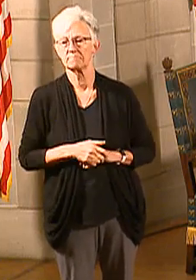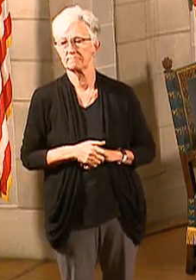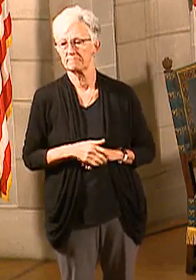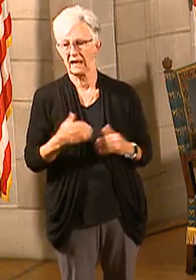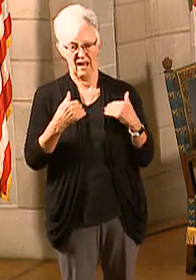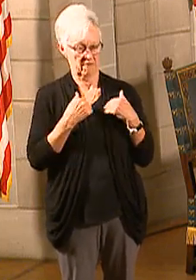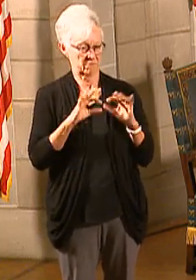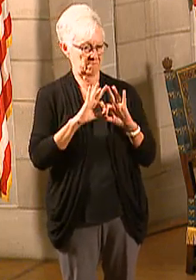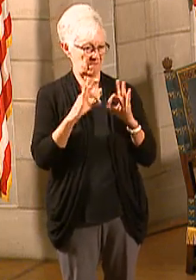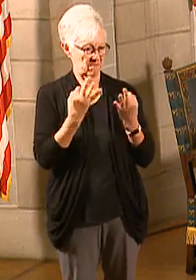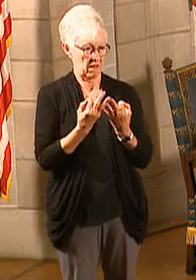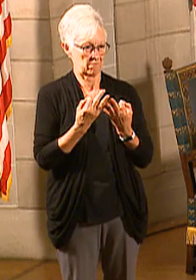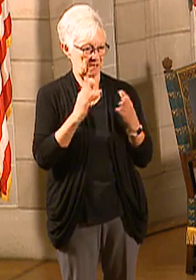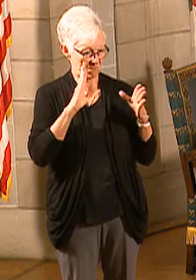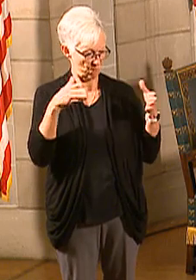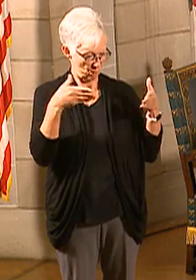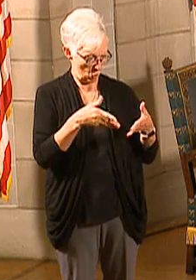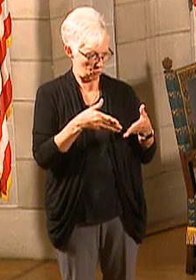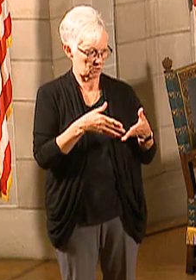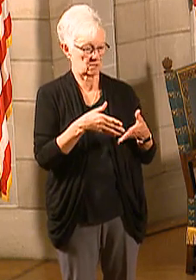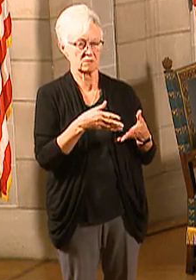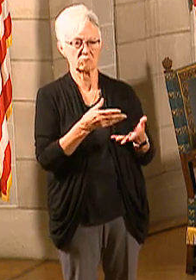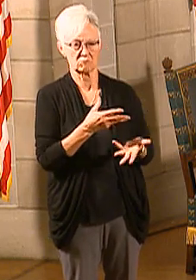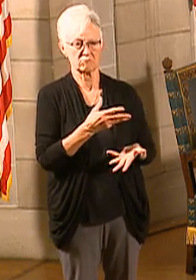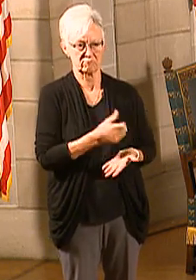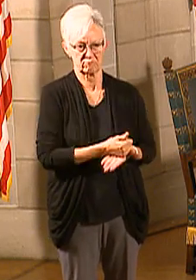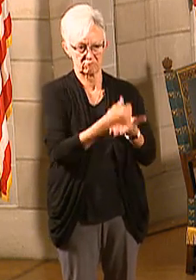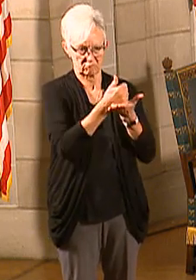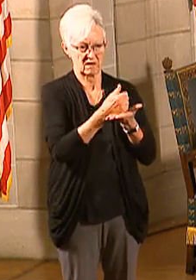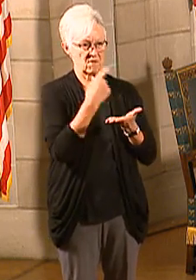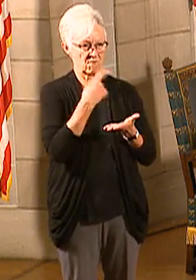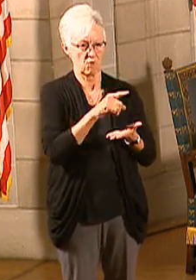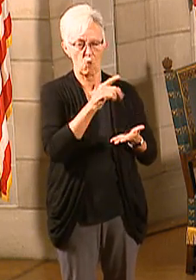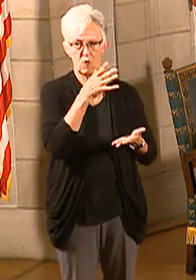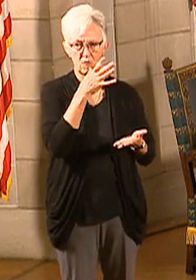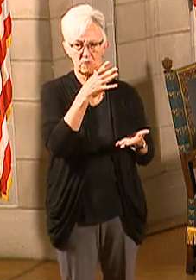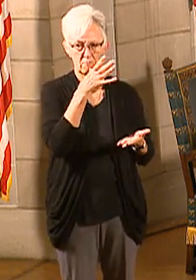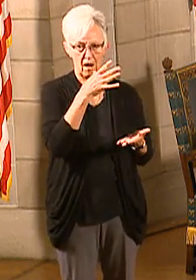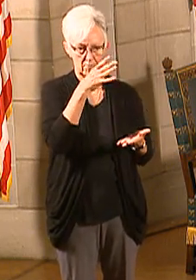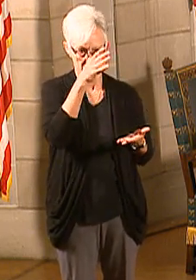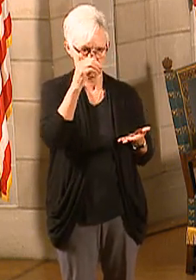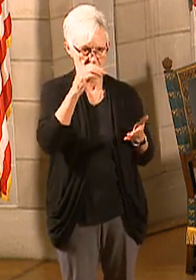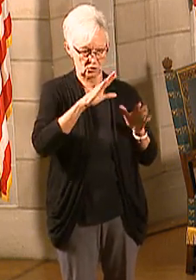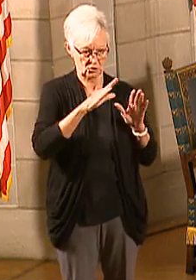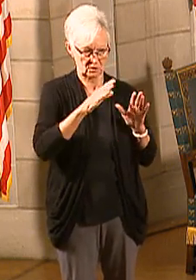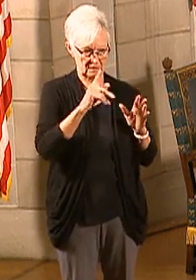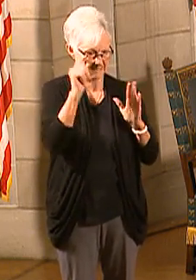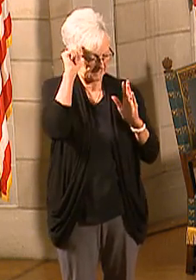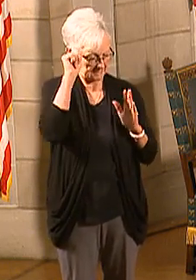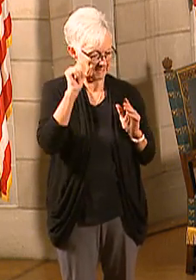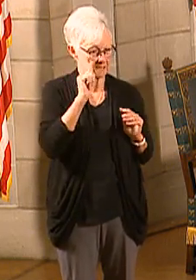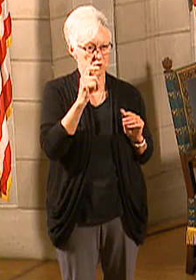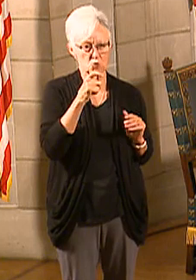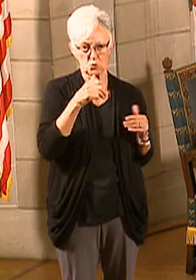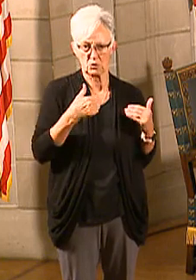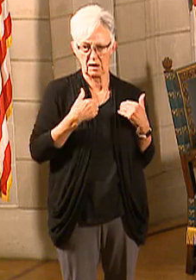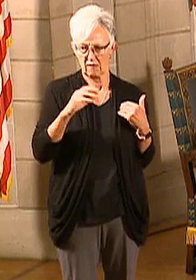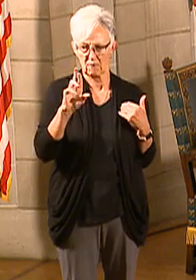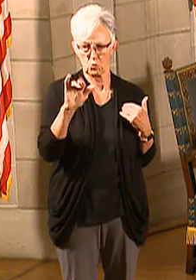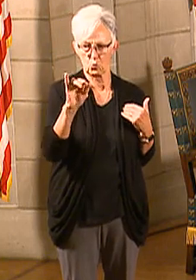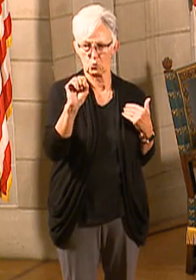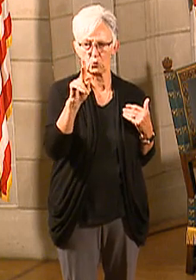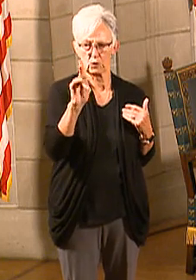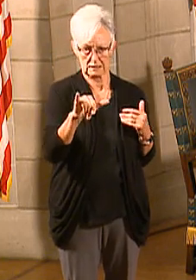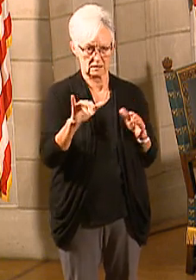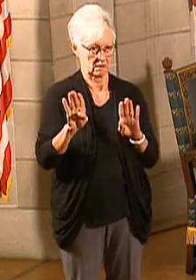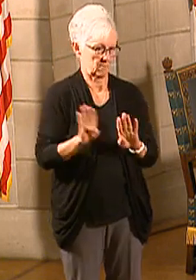working to prevent substance abuse and risky sexual behavior amongst Hispanic adolescents and empowering parents by enhancing communication and improving